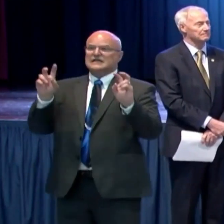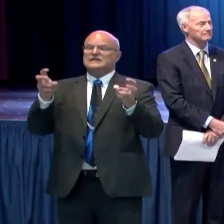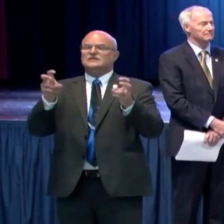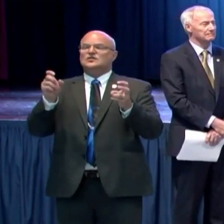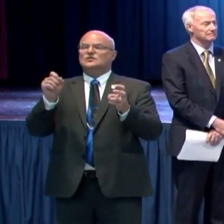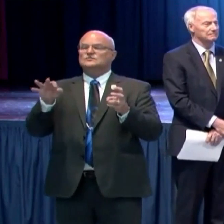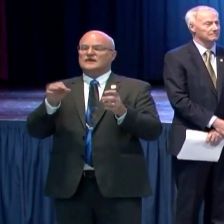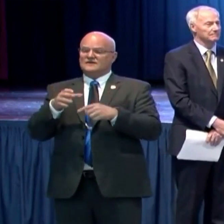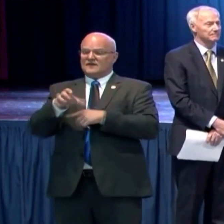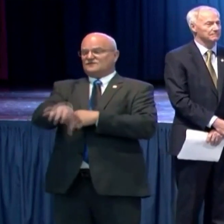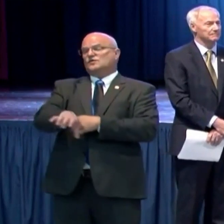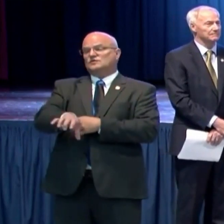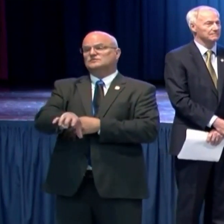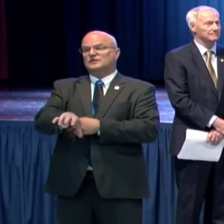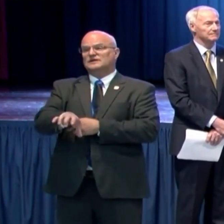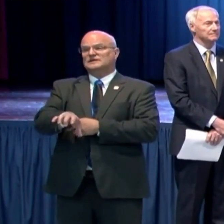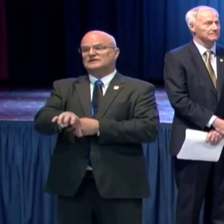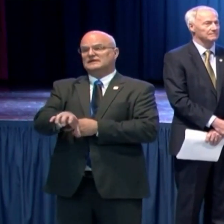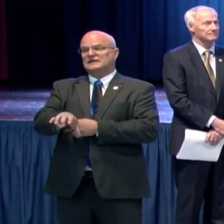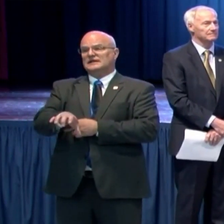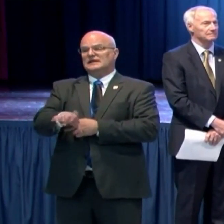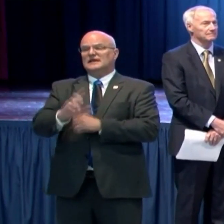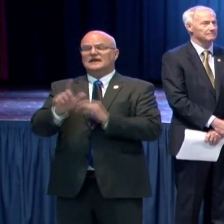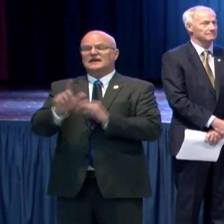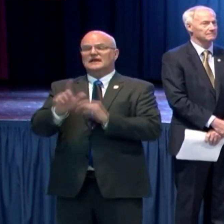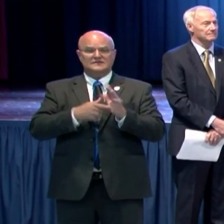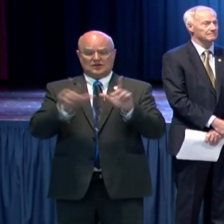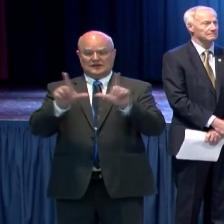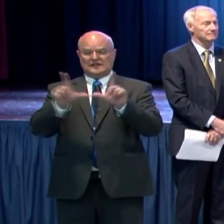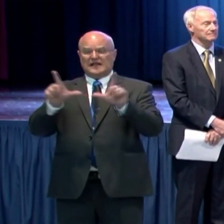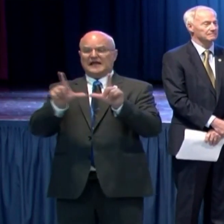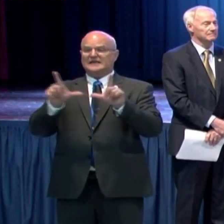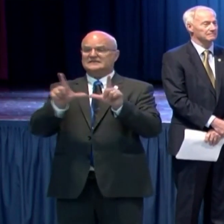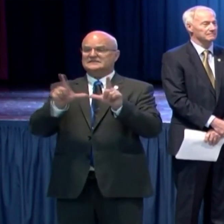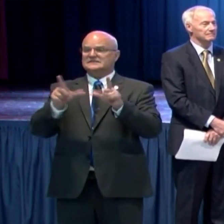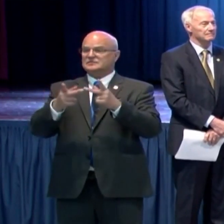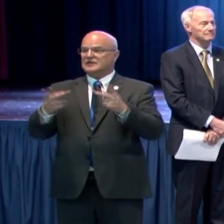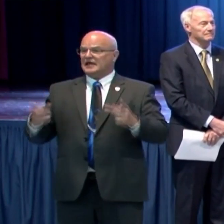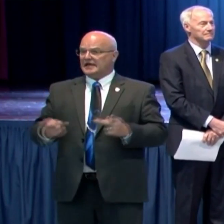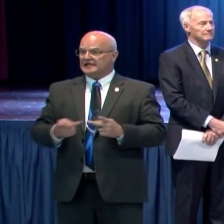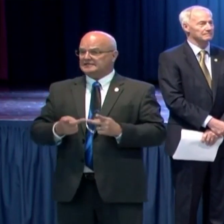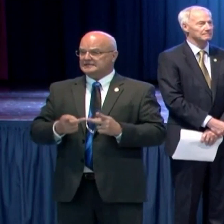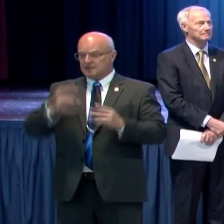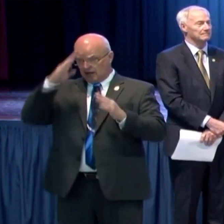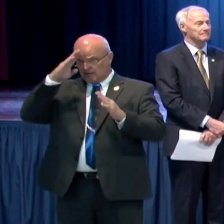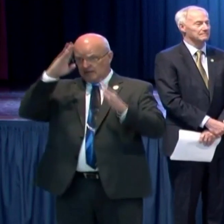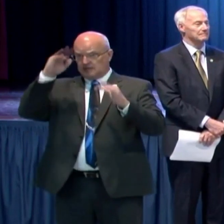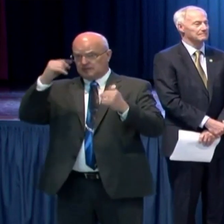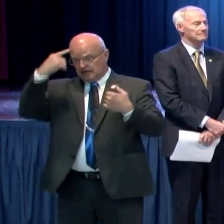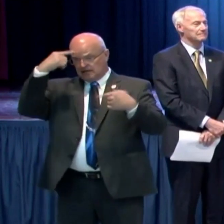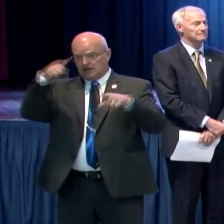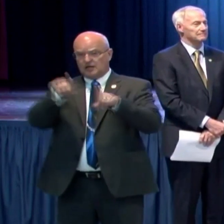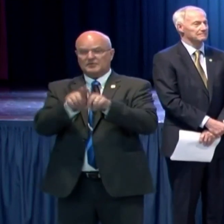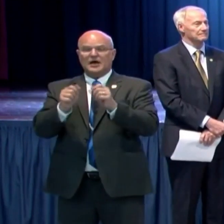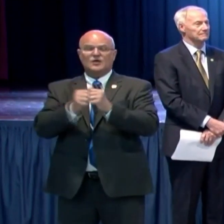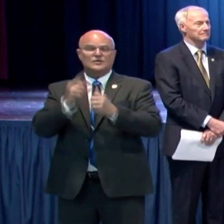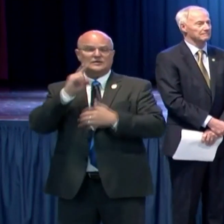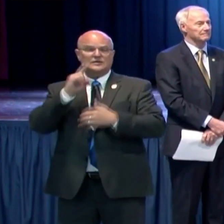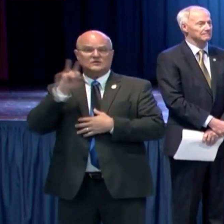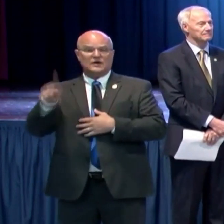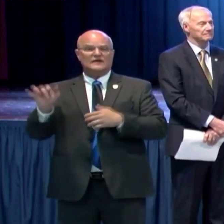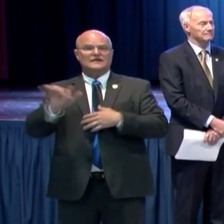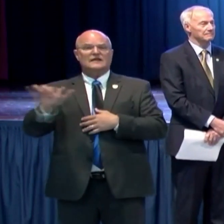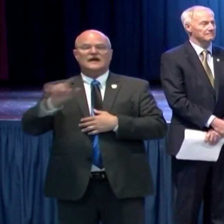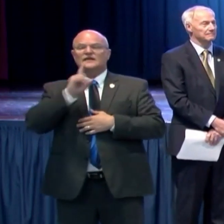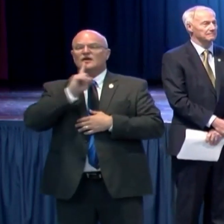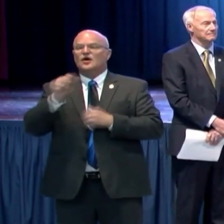of enforcement, again, these are all liabilities, and so they will be expected to comply with those directives just like